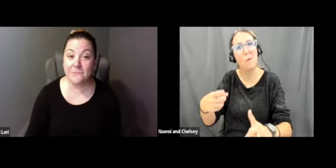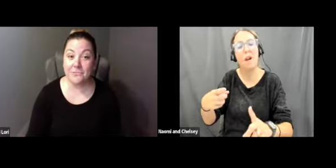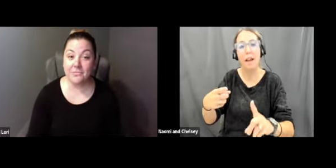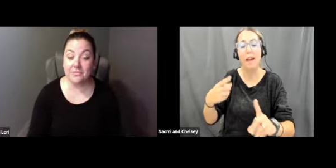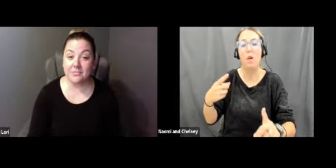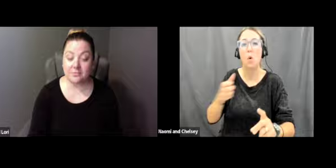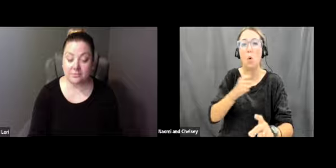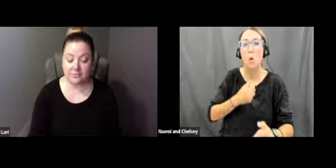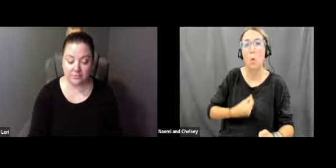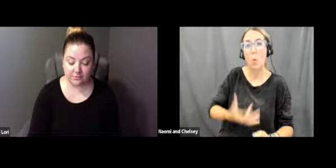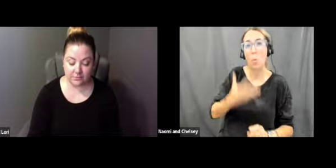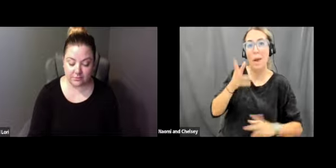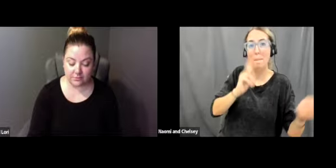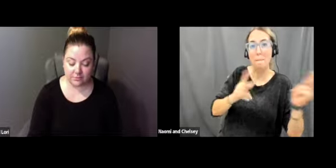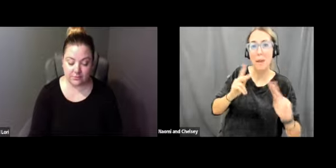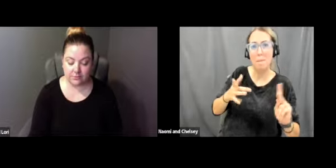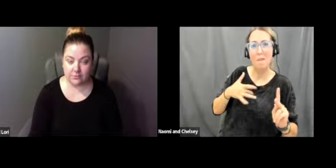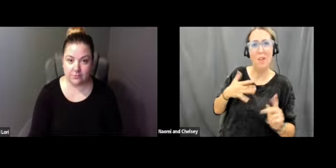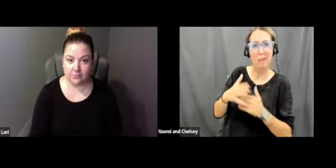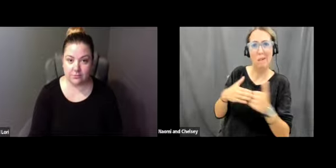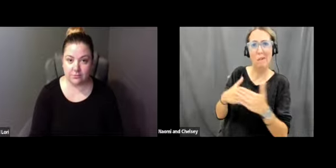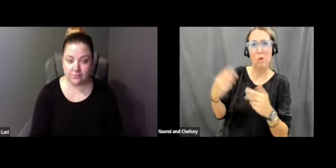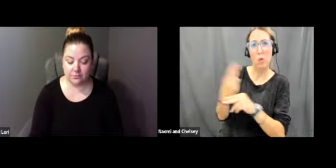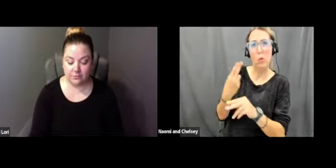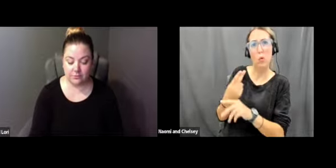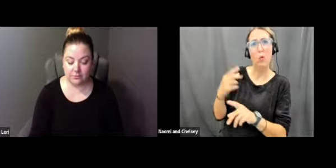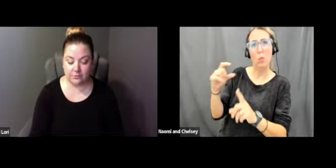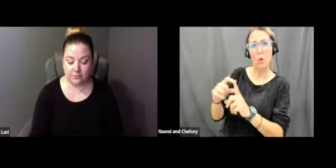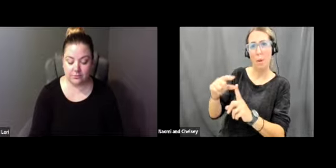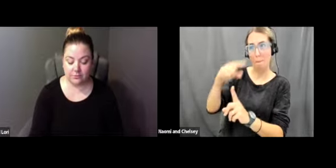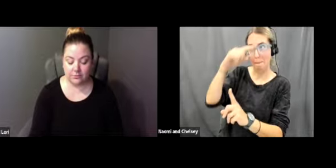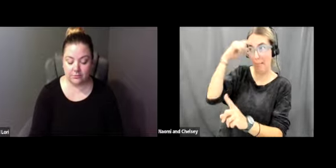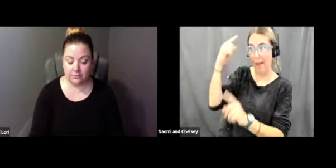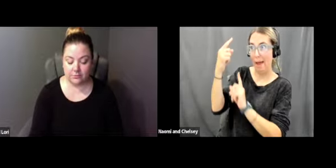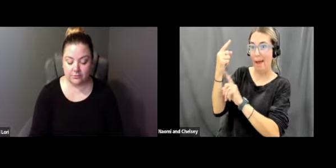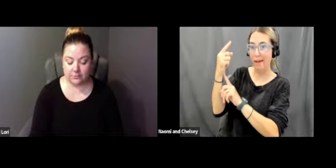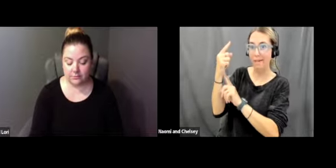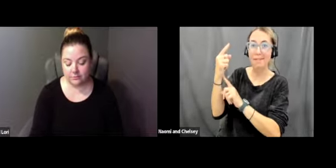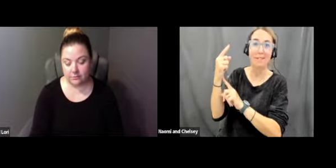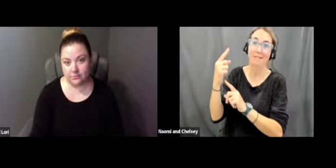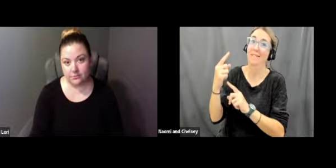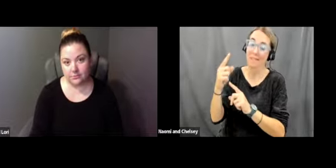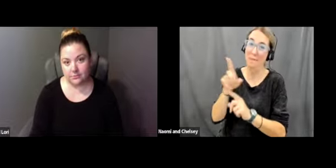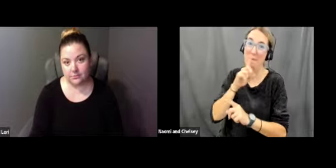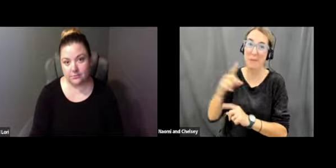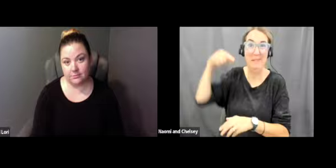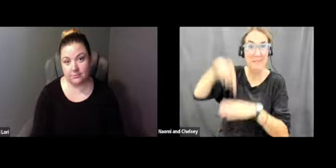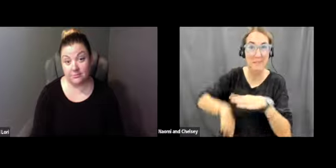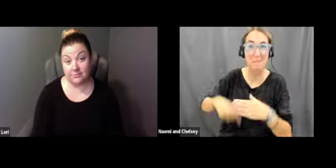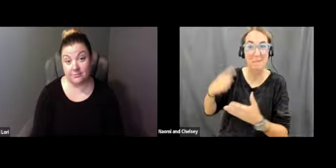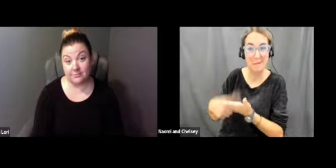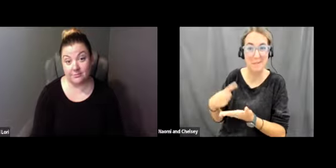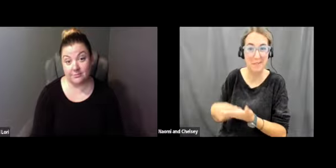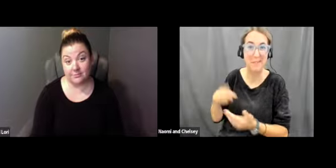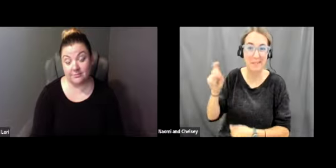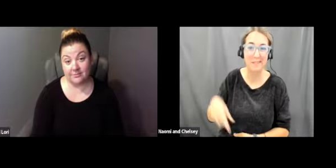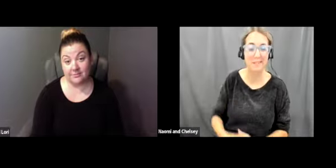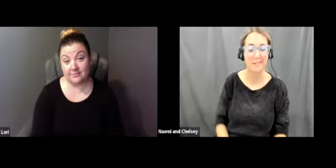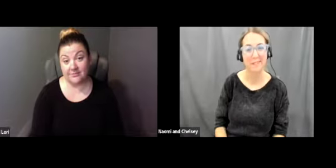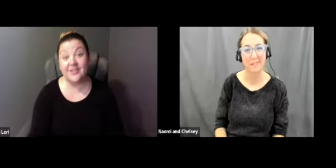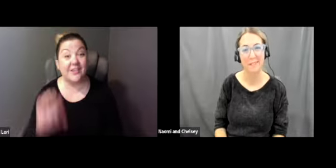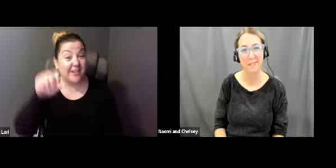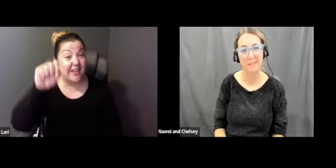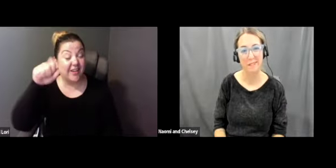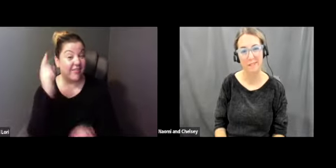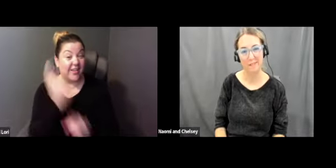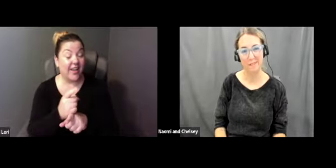whole other conversation. Lori here. I think that's a great comparison because one of the greatest books I read from Beverly Daniel Tatum is Why Are All the